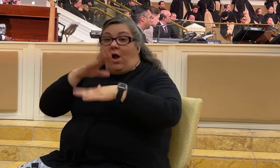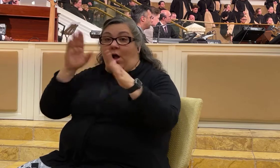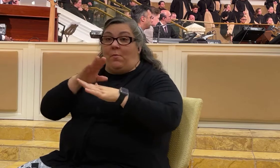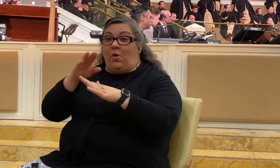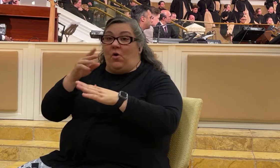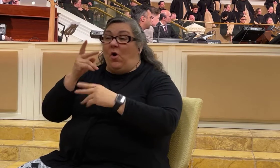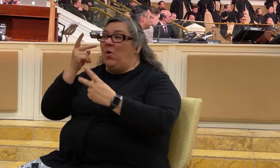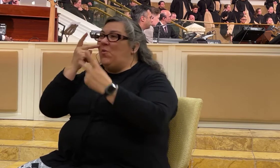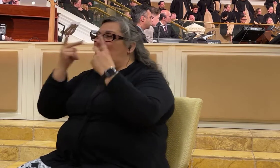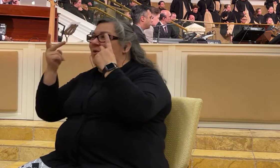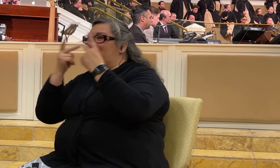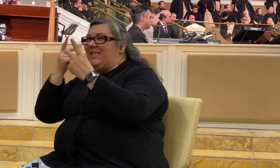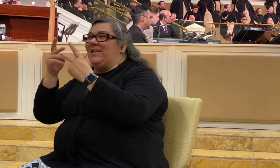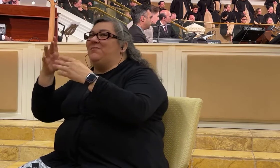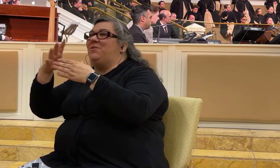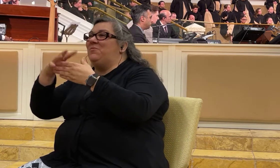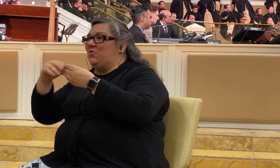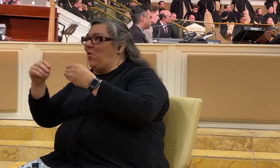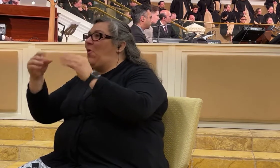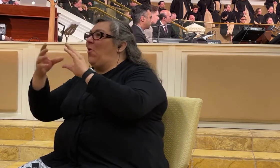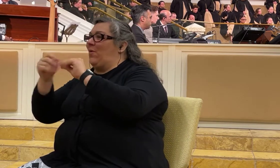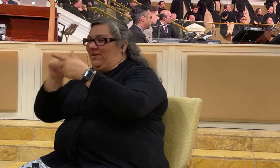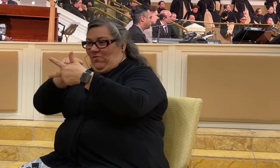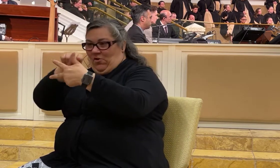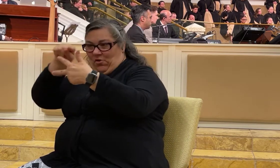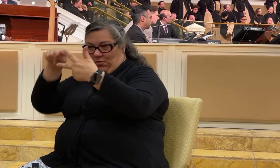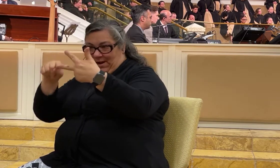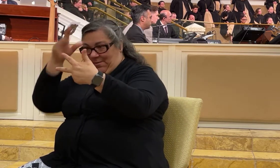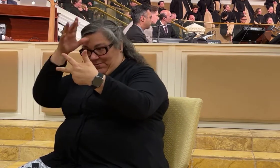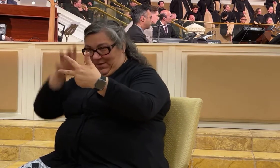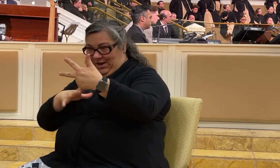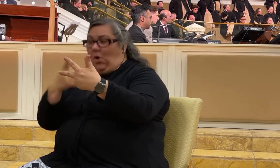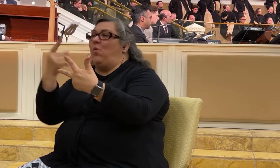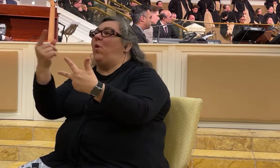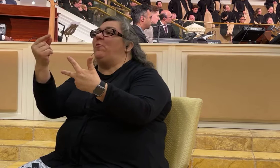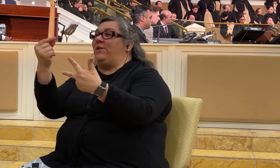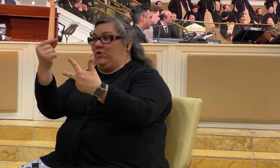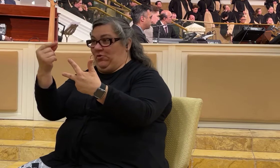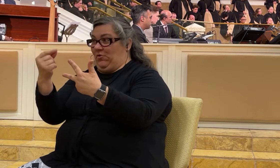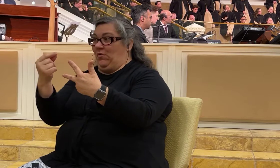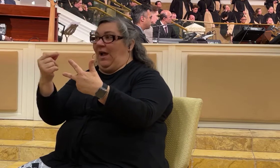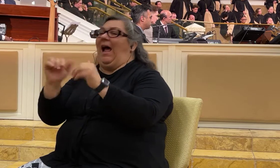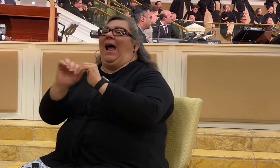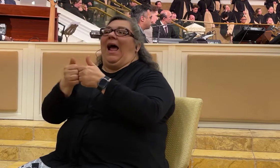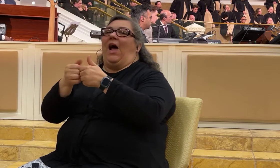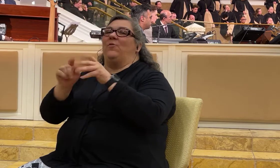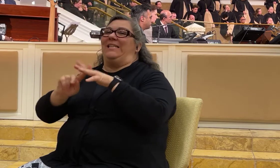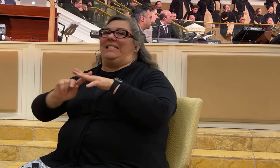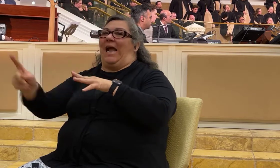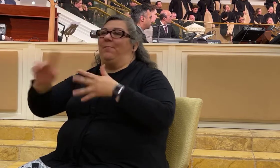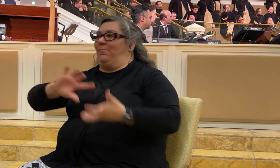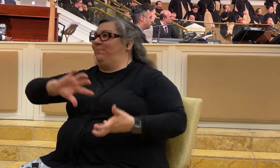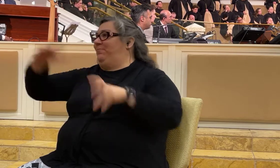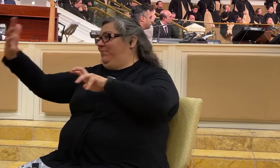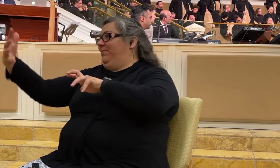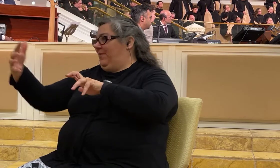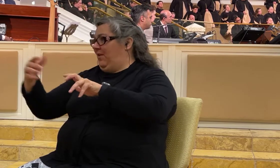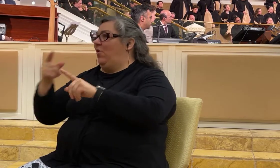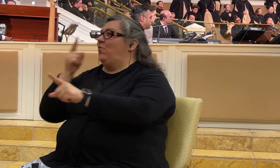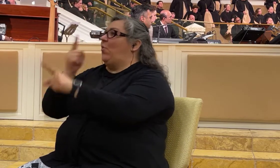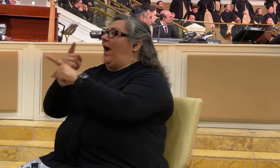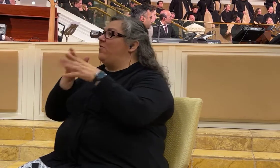that are going to give us some directions tonight on what we do and how we get out of the mess and what the right direction to go is. And